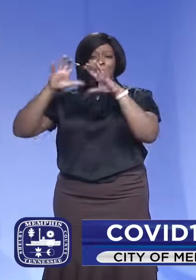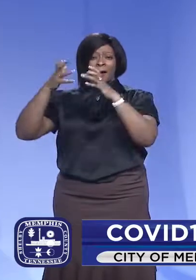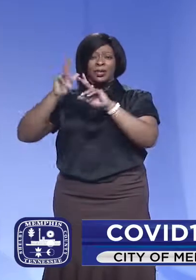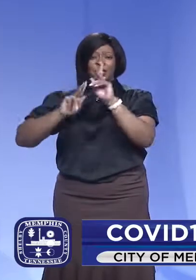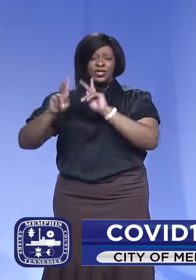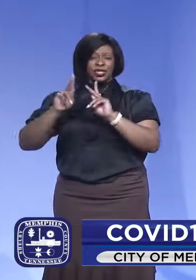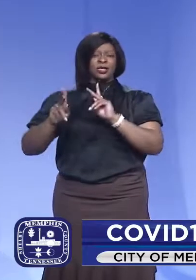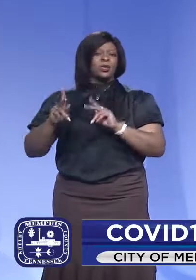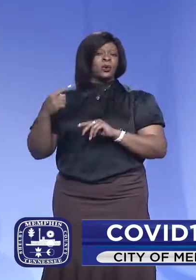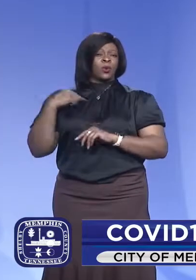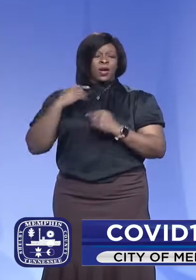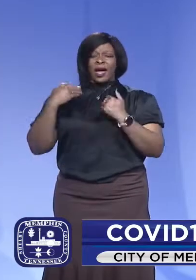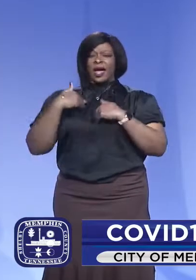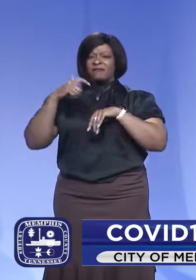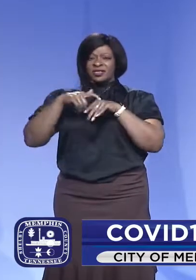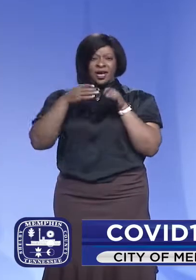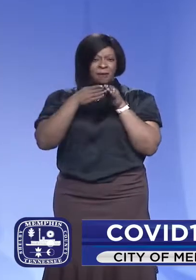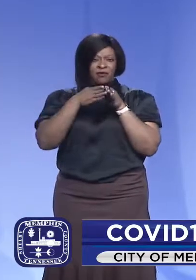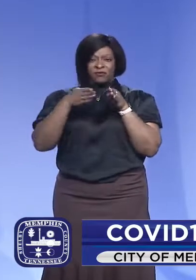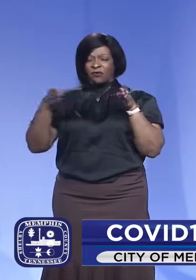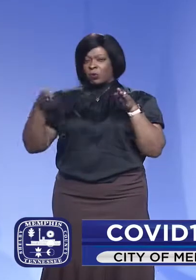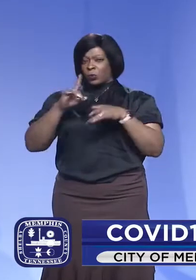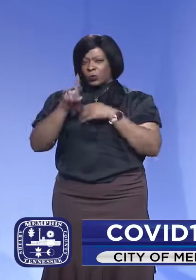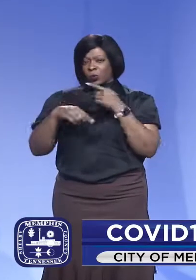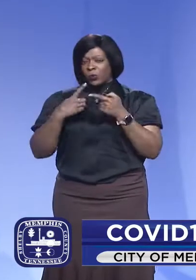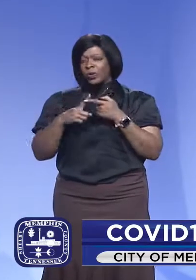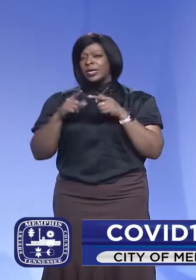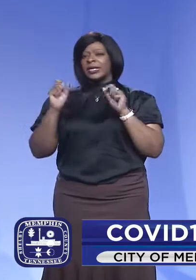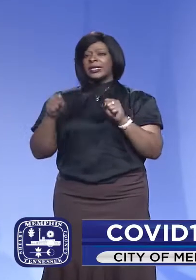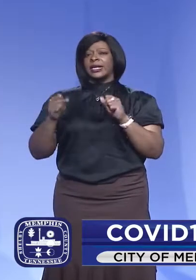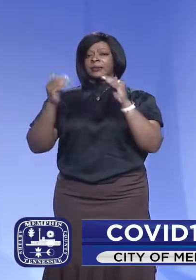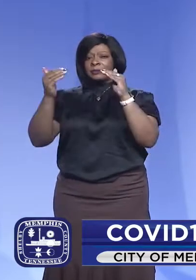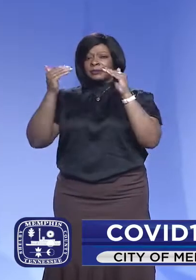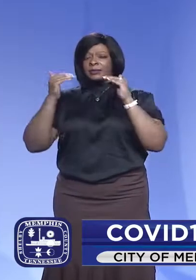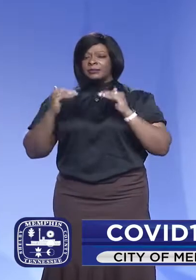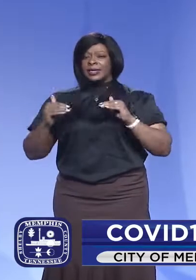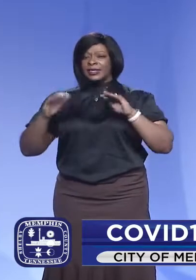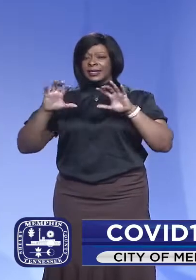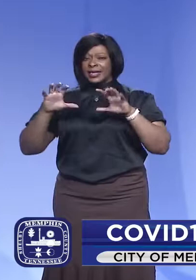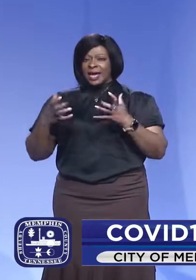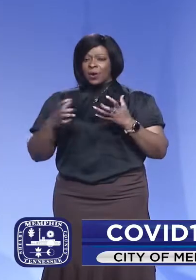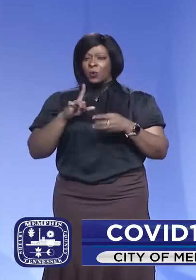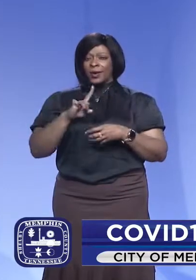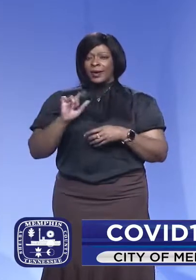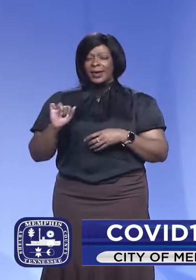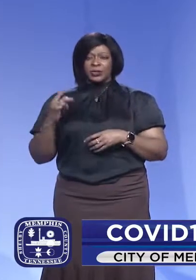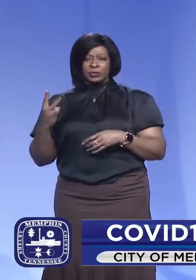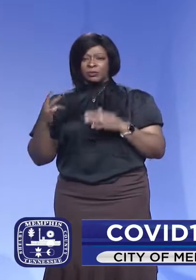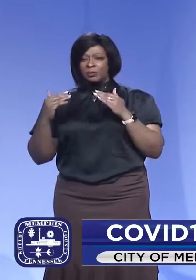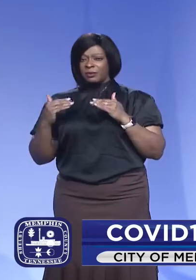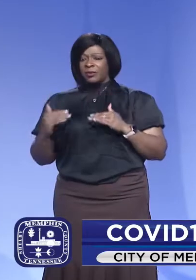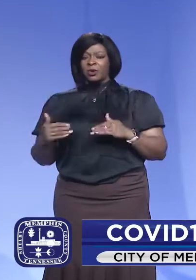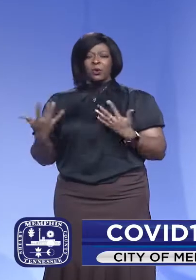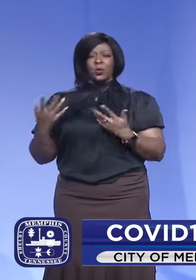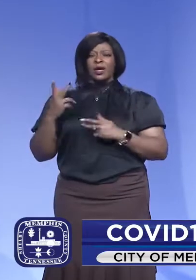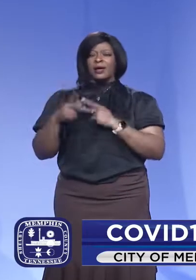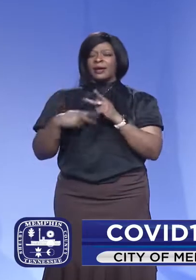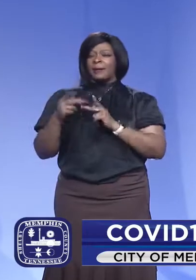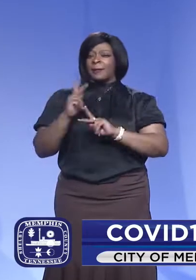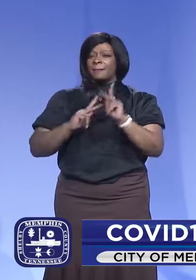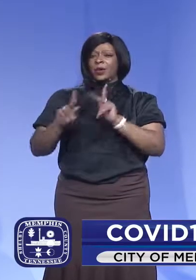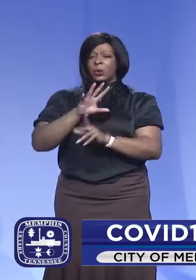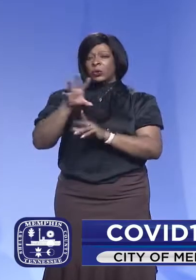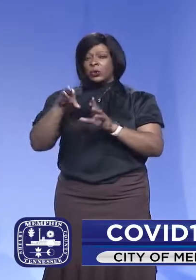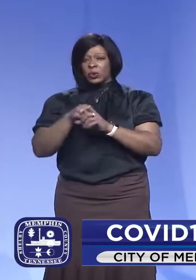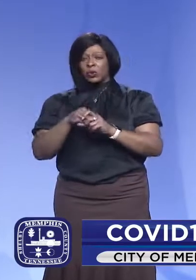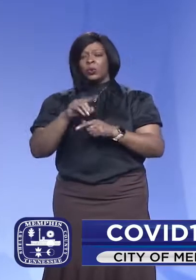now, but do we have a time frame on when we will be able to move into the next category of people, and just, what kind of people that